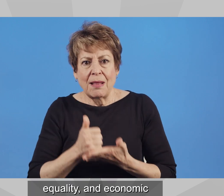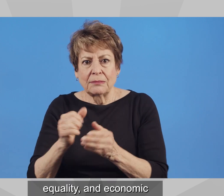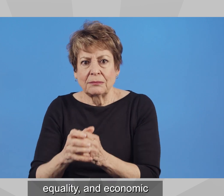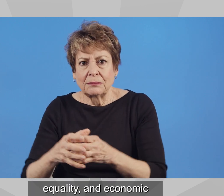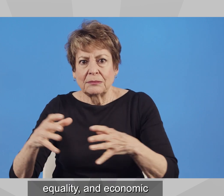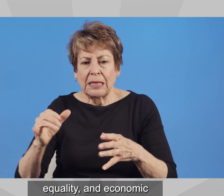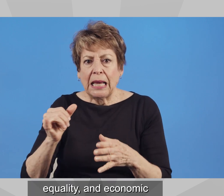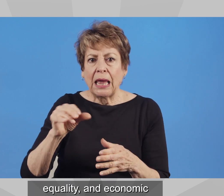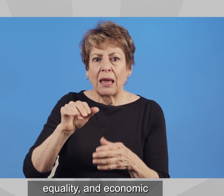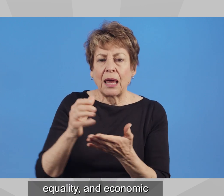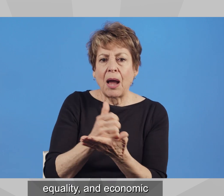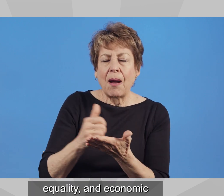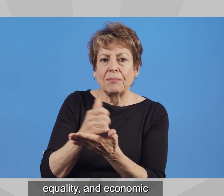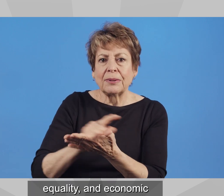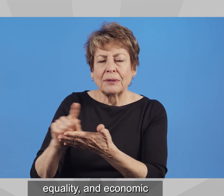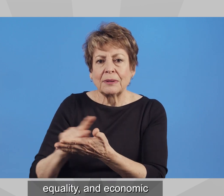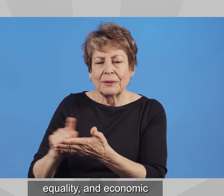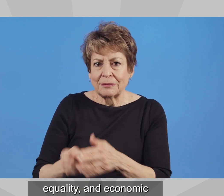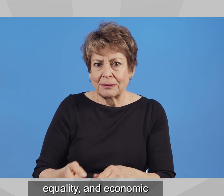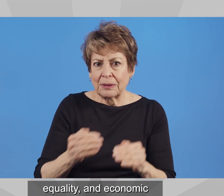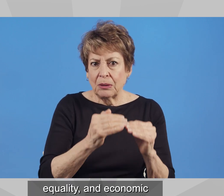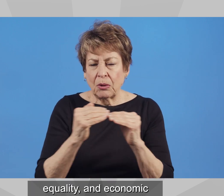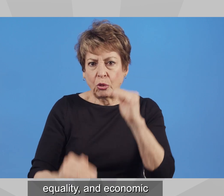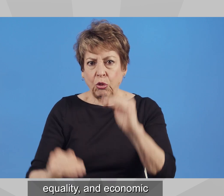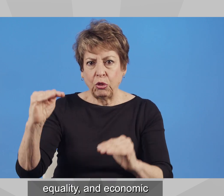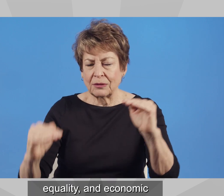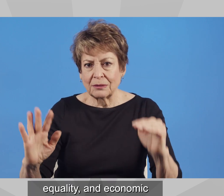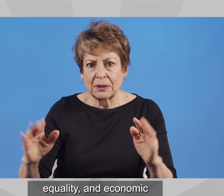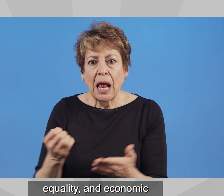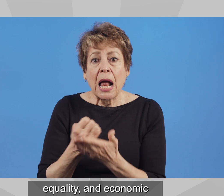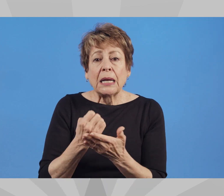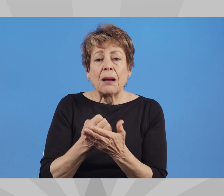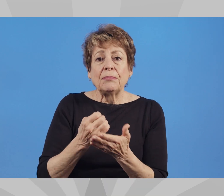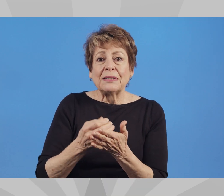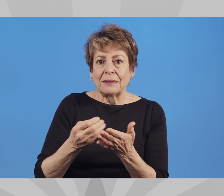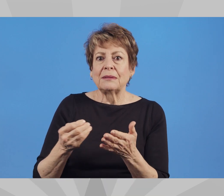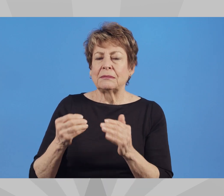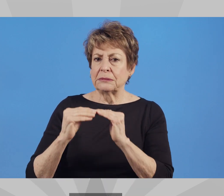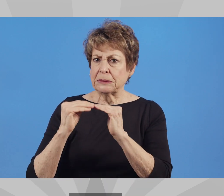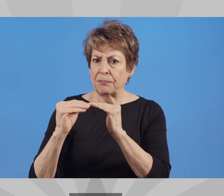income equality and economic stability for working families.